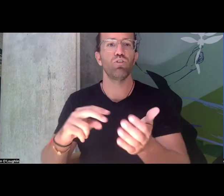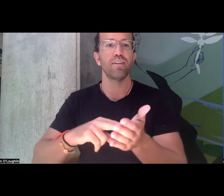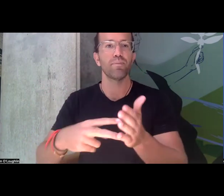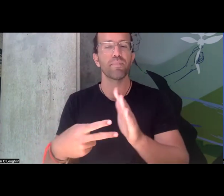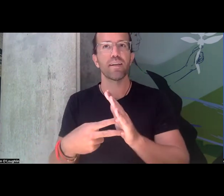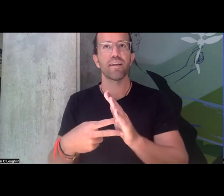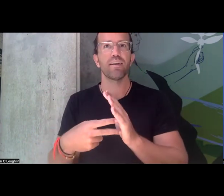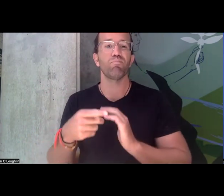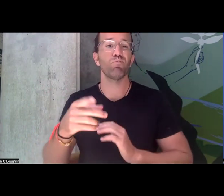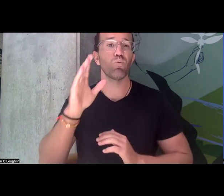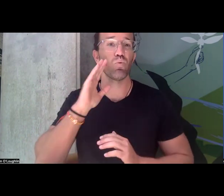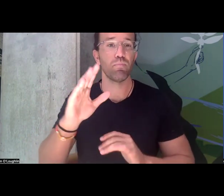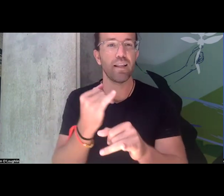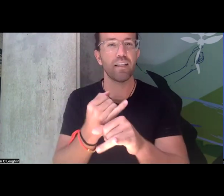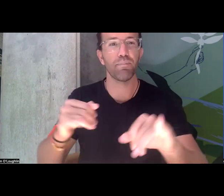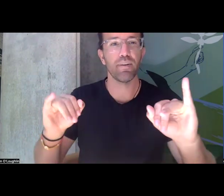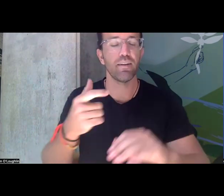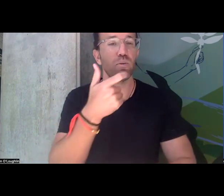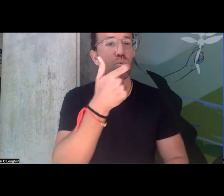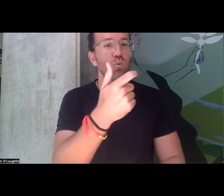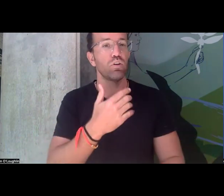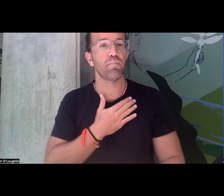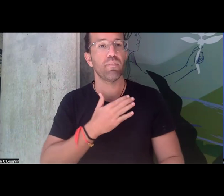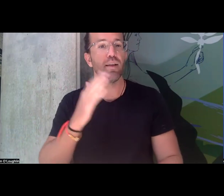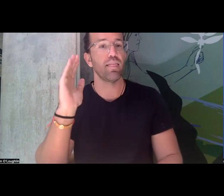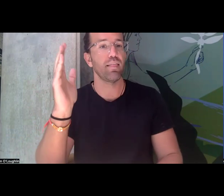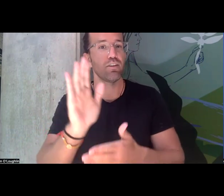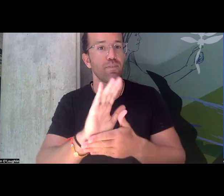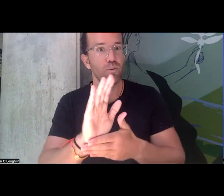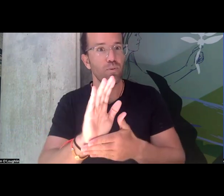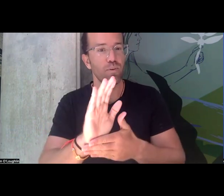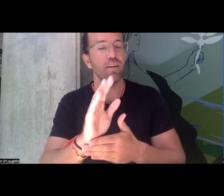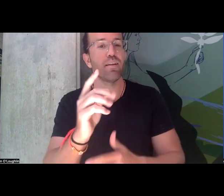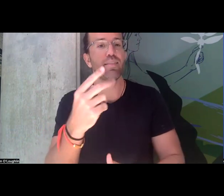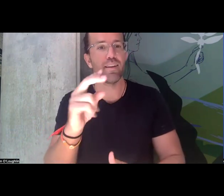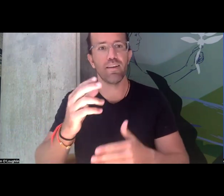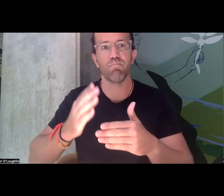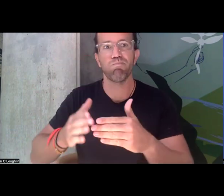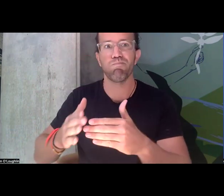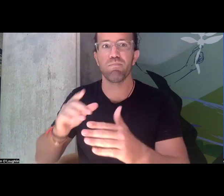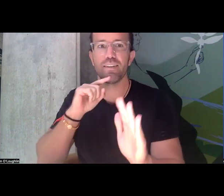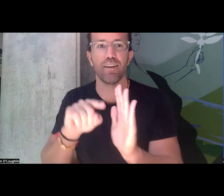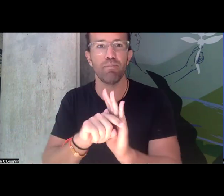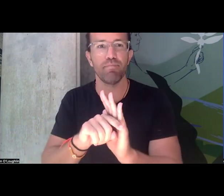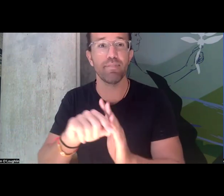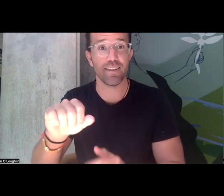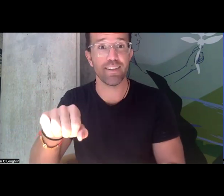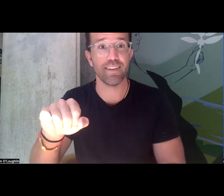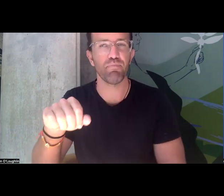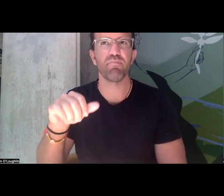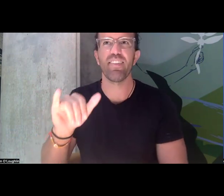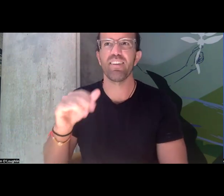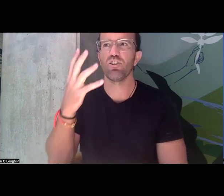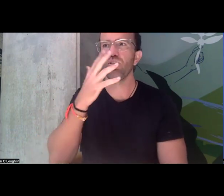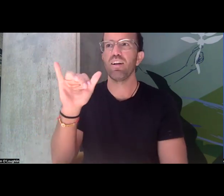online asynchronous, which means that we will independently watch the lectures that I post and